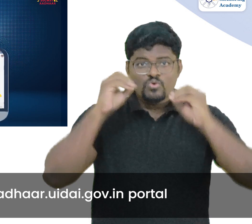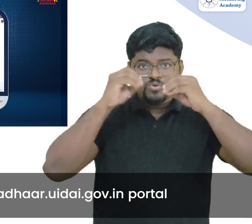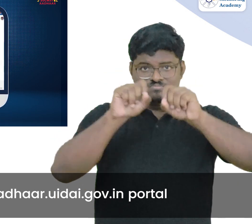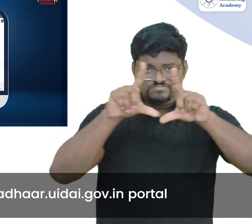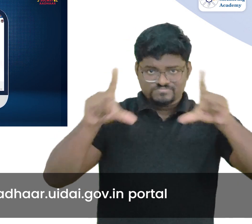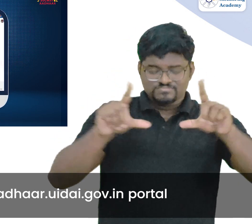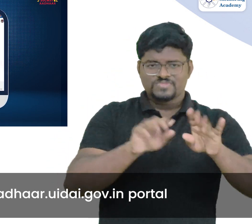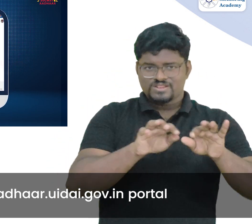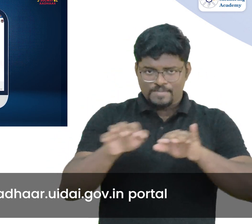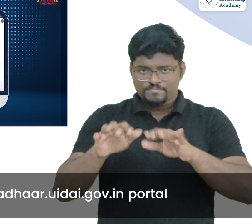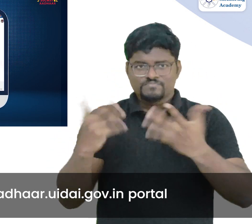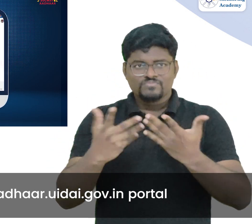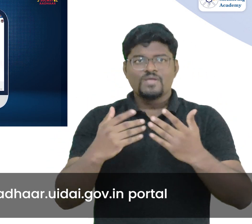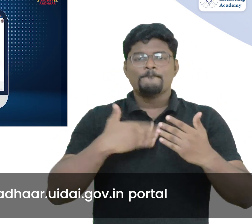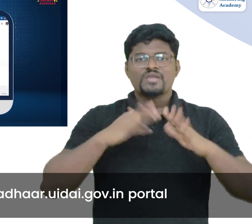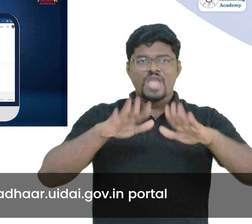First,